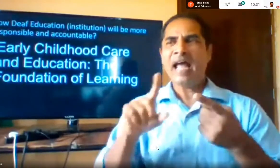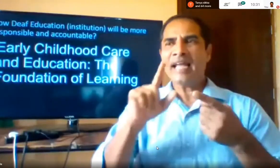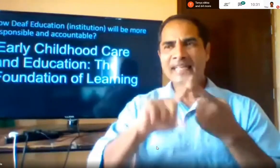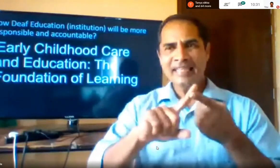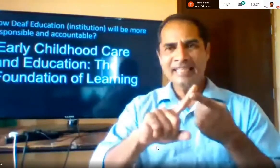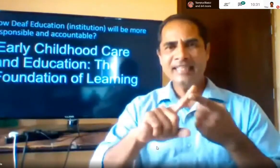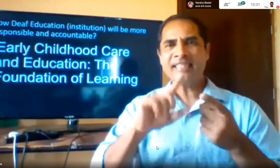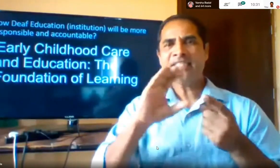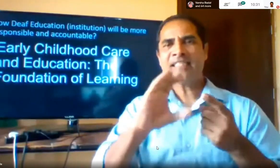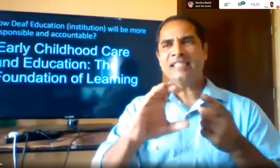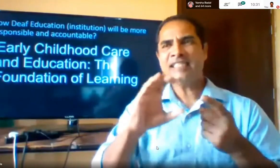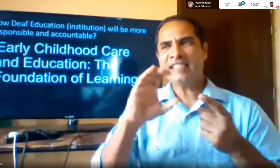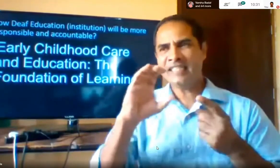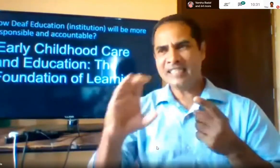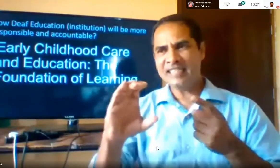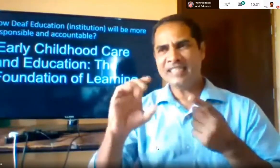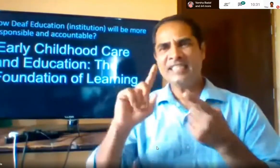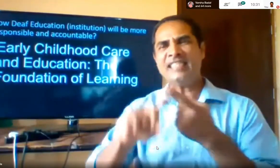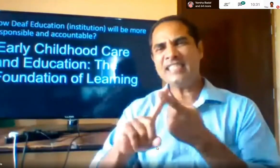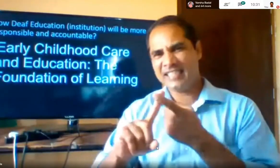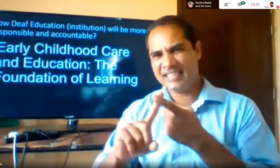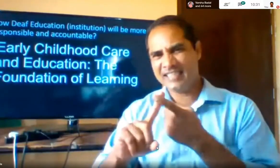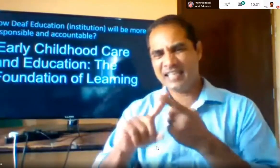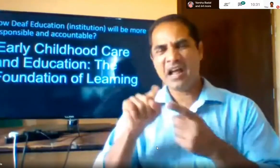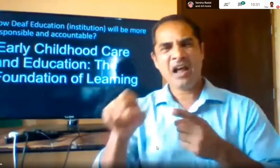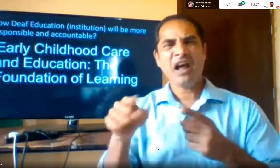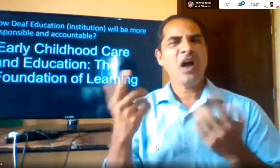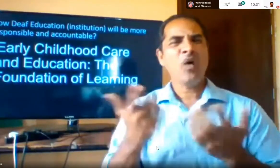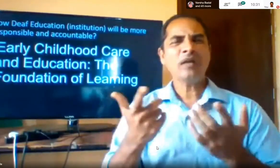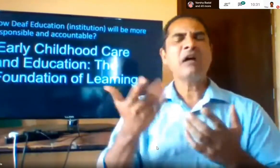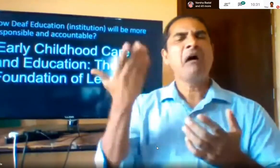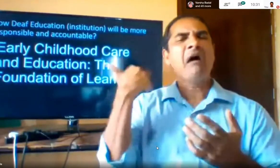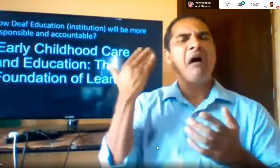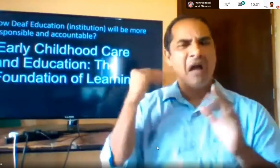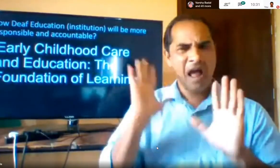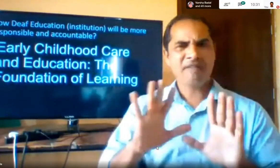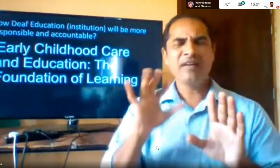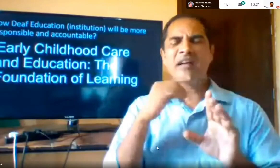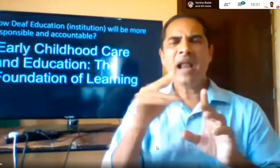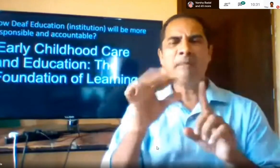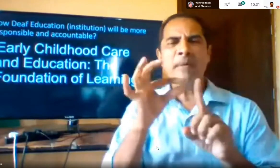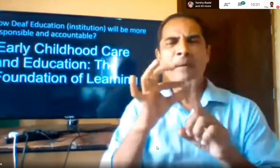So before the schools, like ICSC,